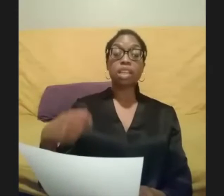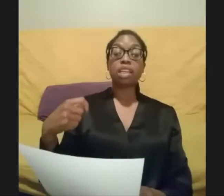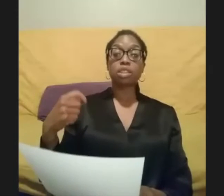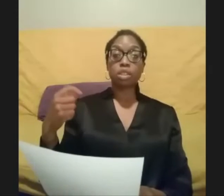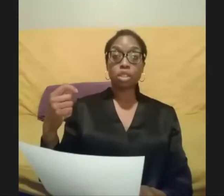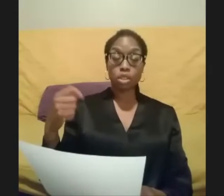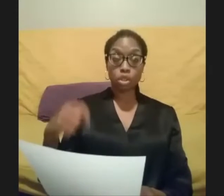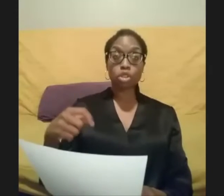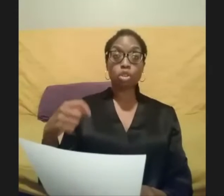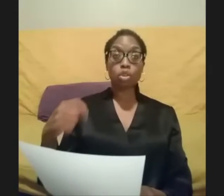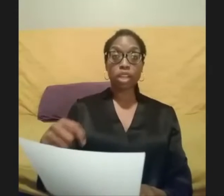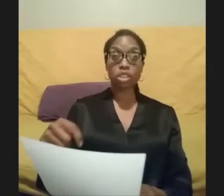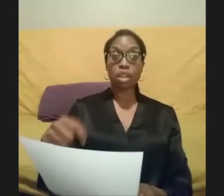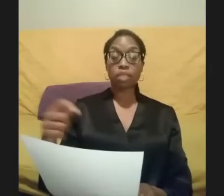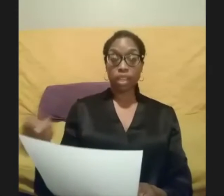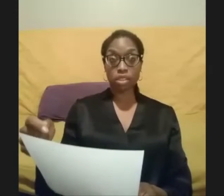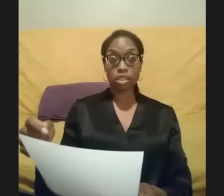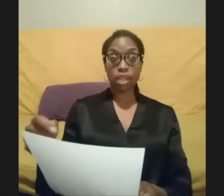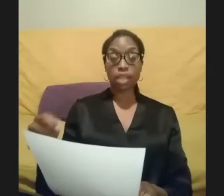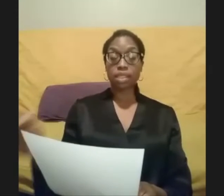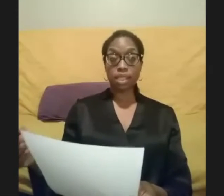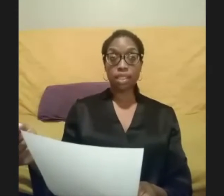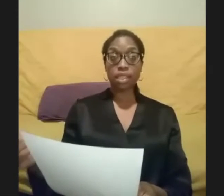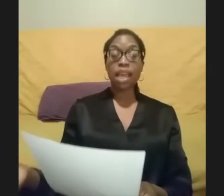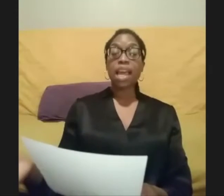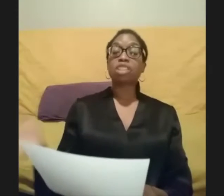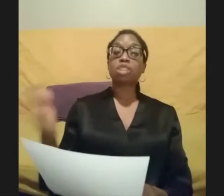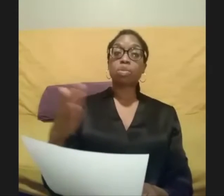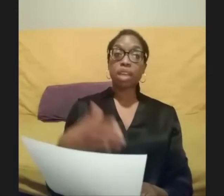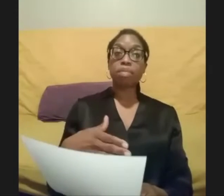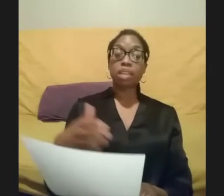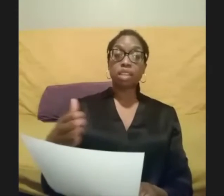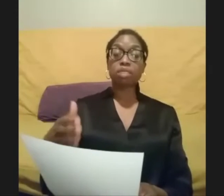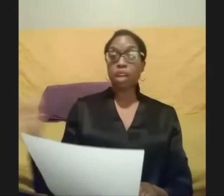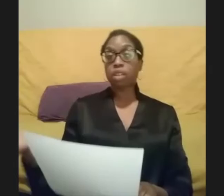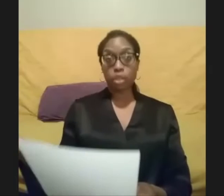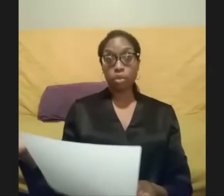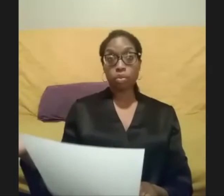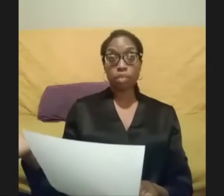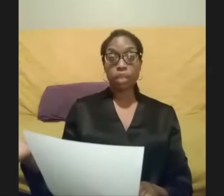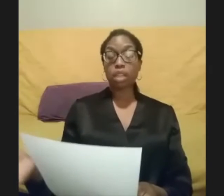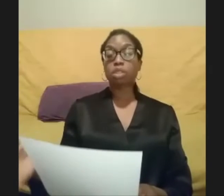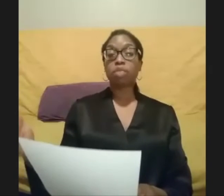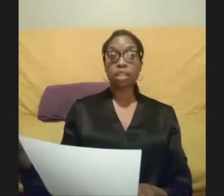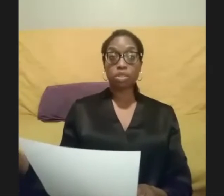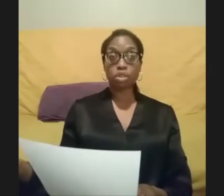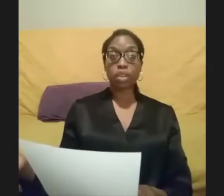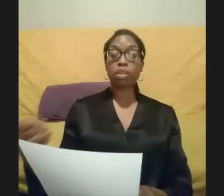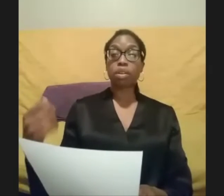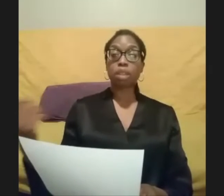in surgical correction of cancer and disease. And so they may need to follow you because you've had surgery and there are